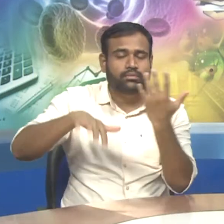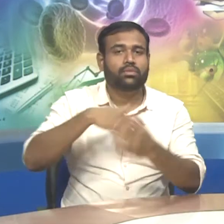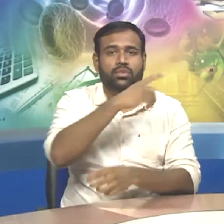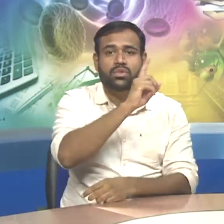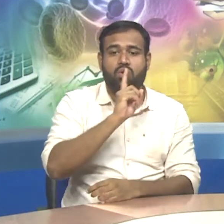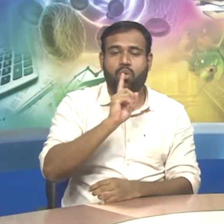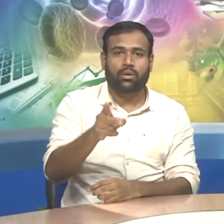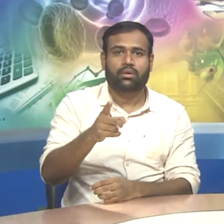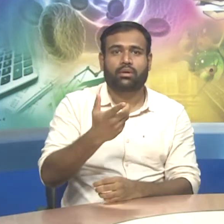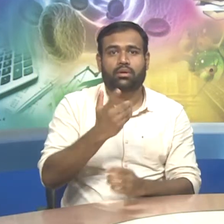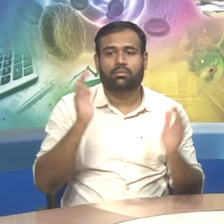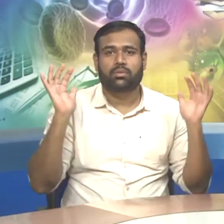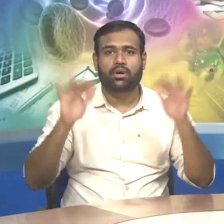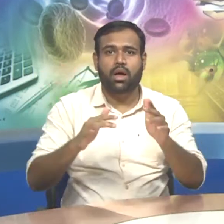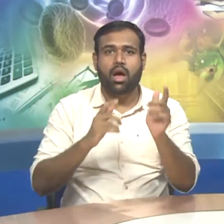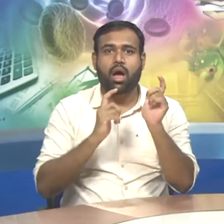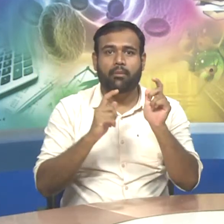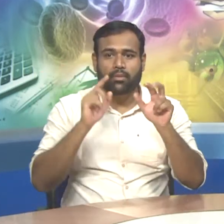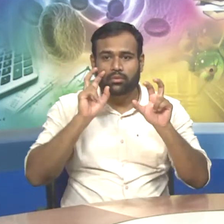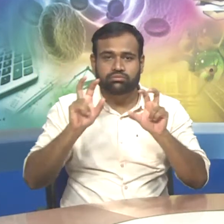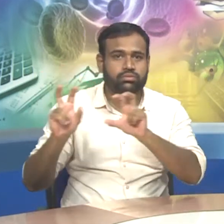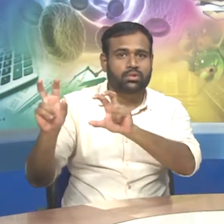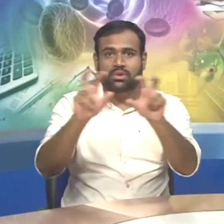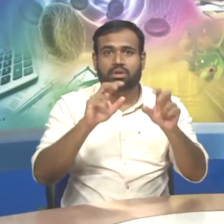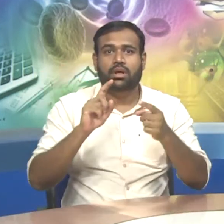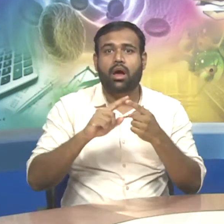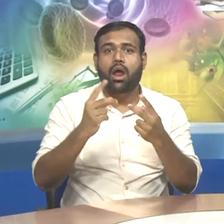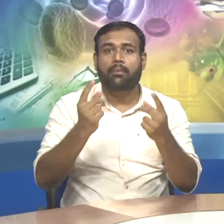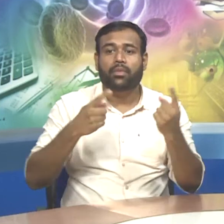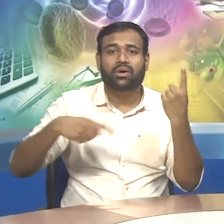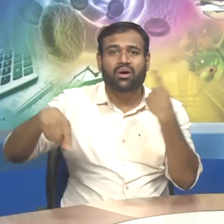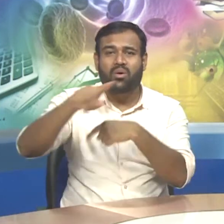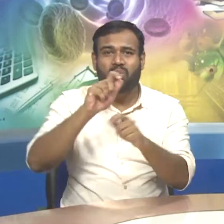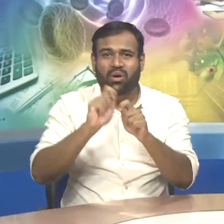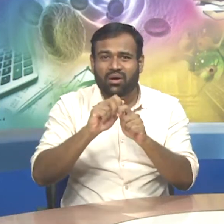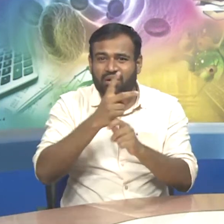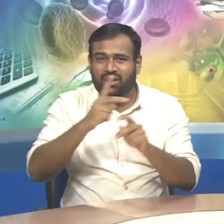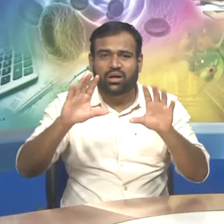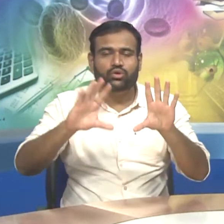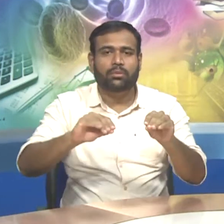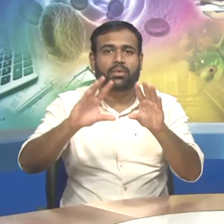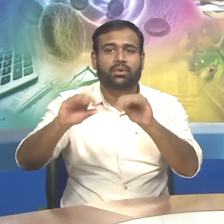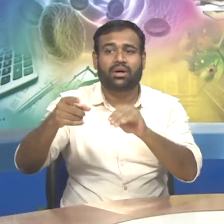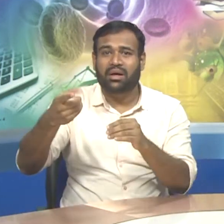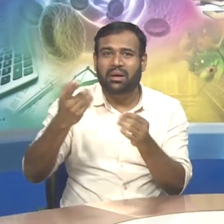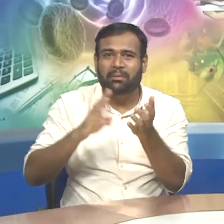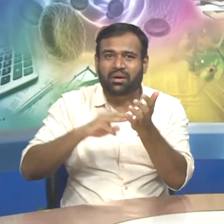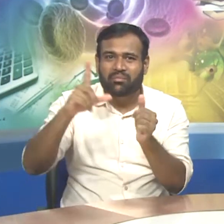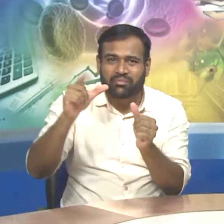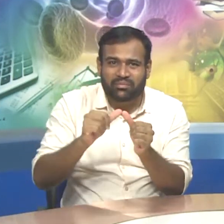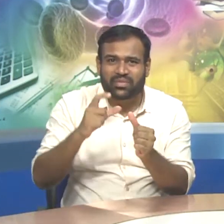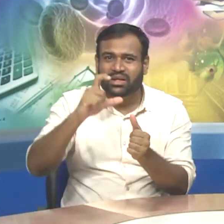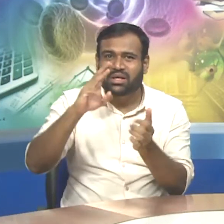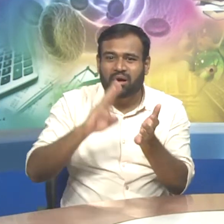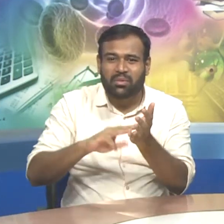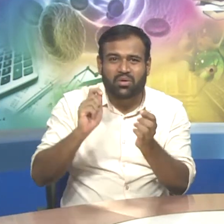that can be proclaimed by the President of India when they perceive grave threats to the nation from internal or